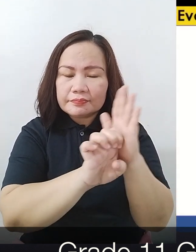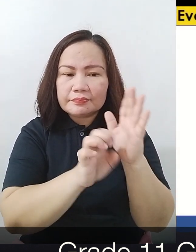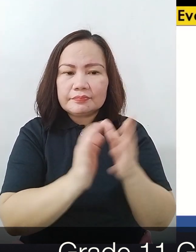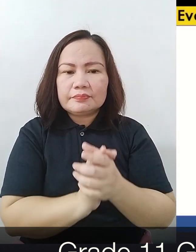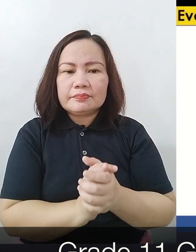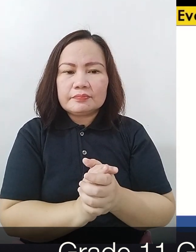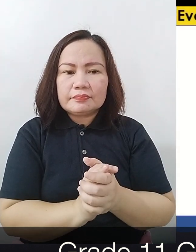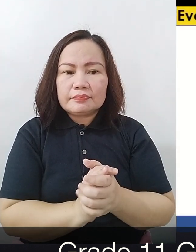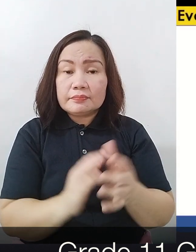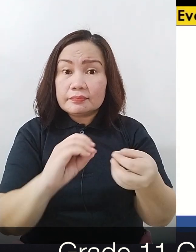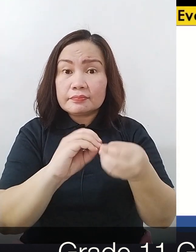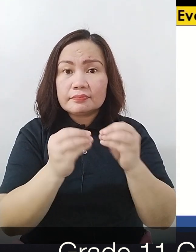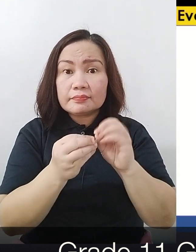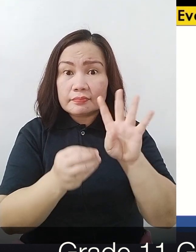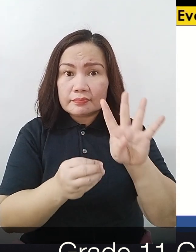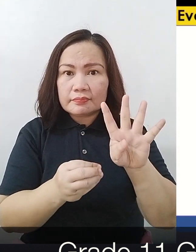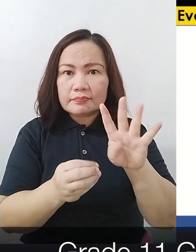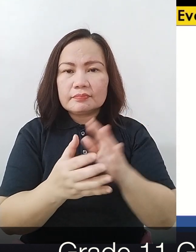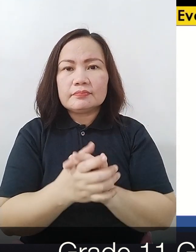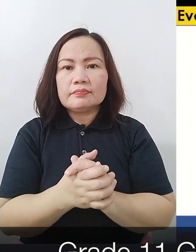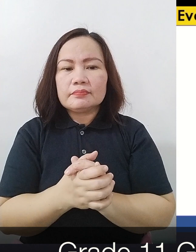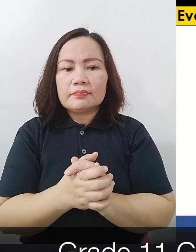Another example,